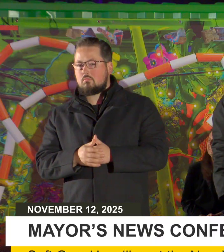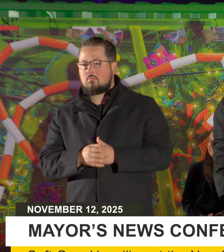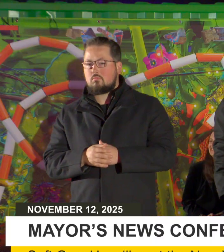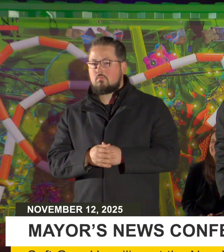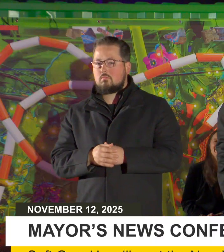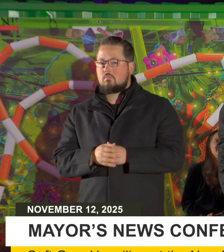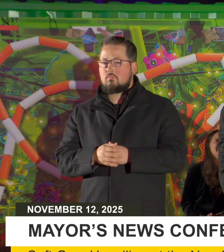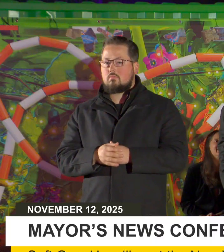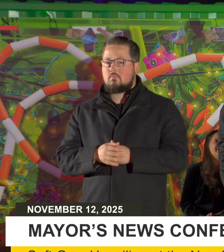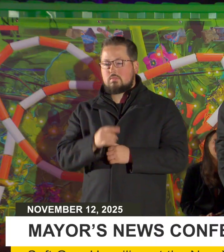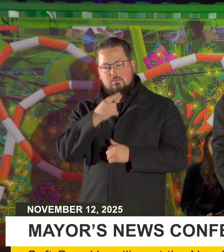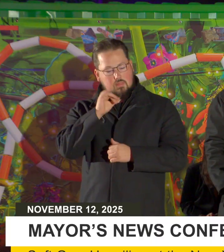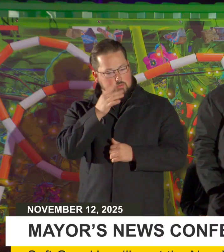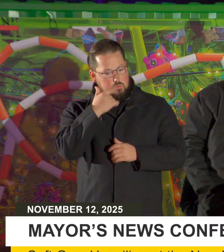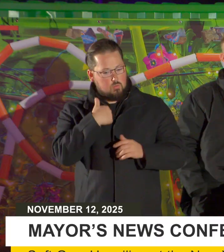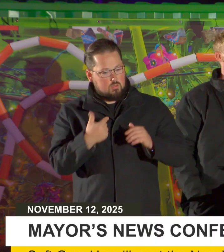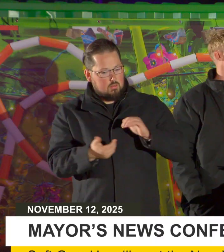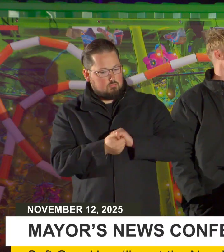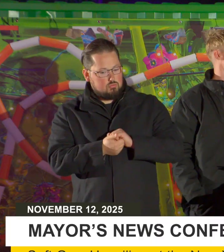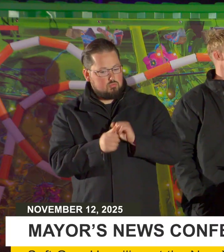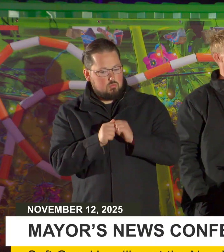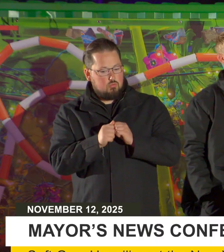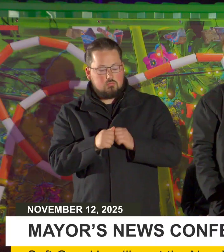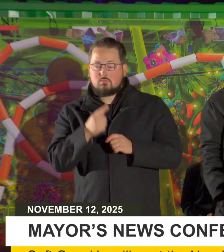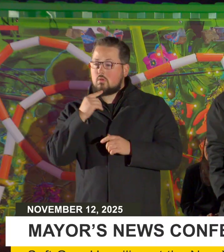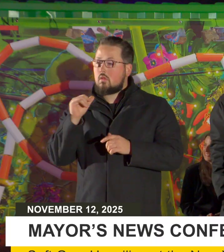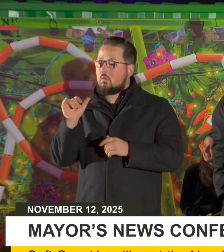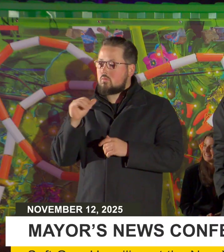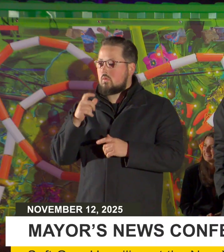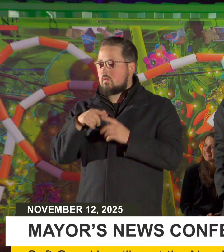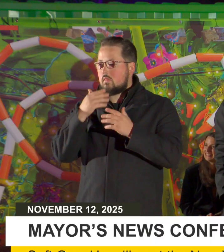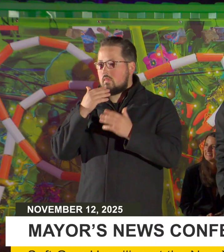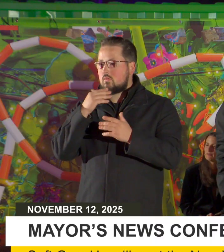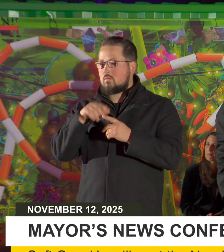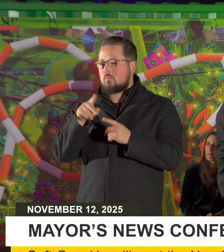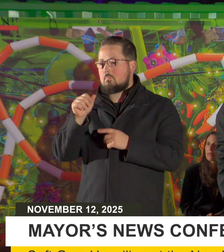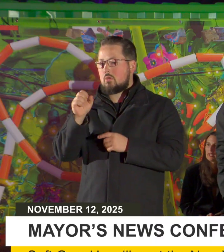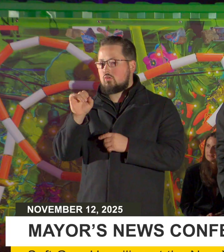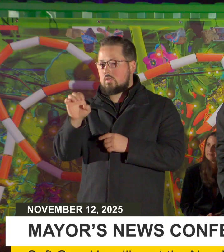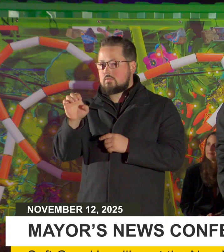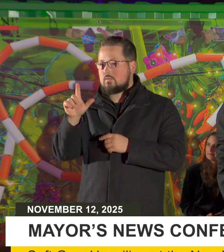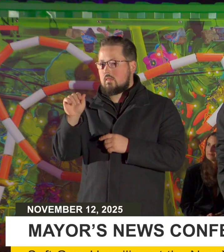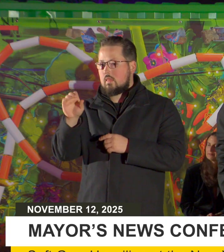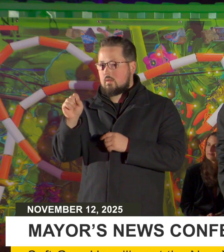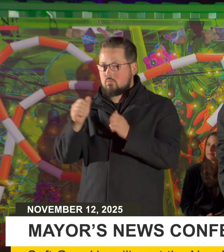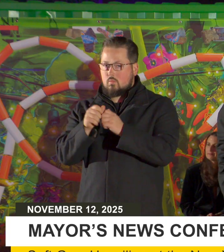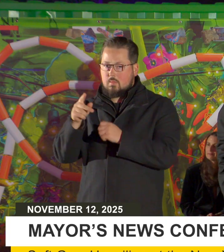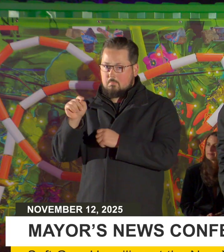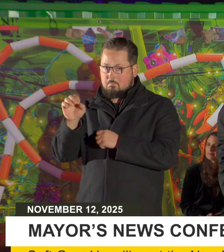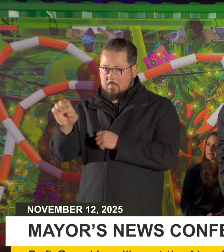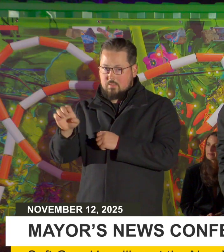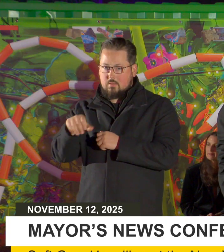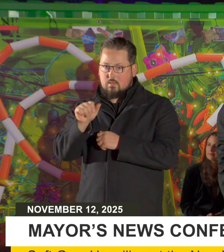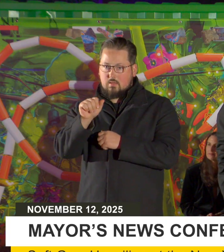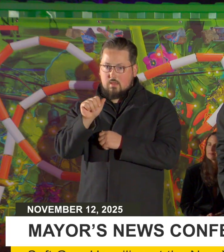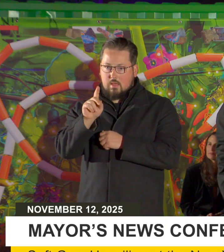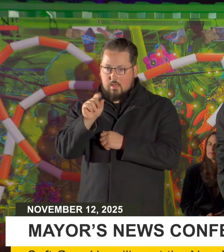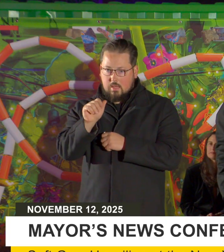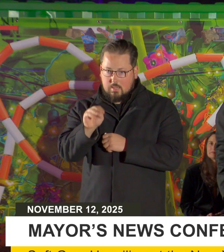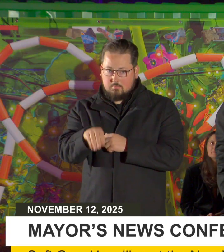Okay, and I would This is how love. we collaborate. Yeah, and I would love to thank Paradise Labs with Pete, Adam,